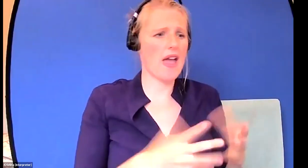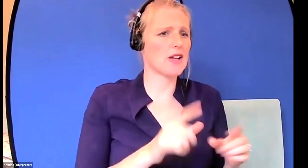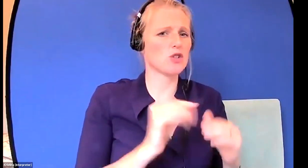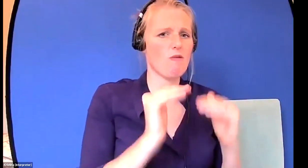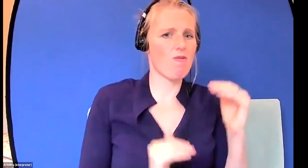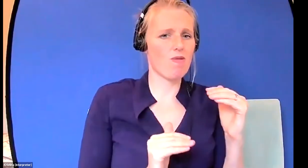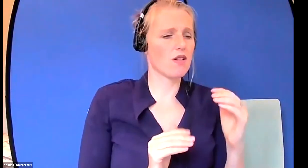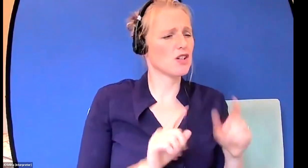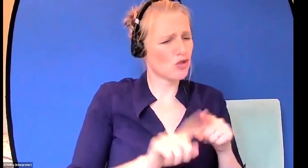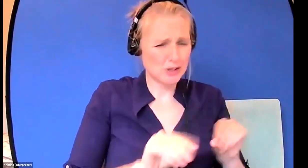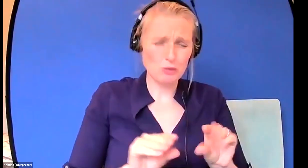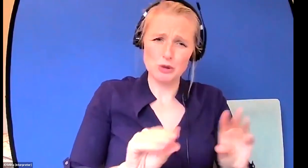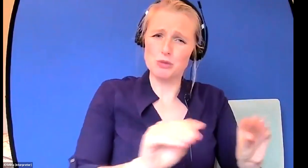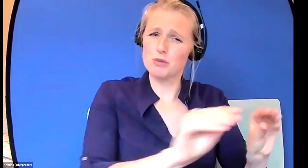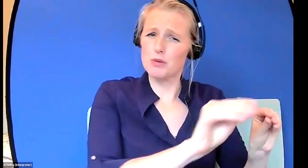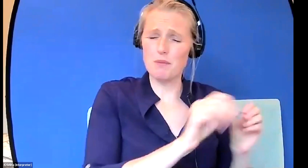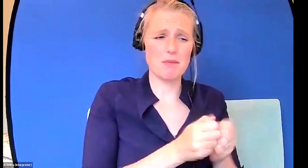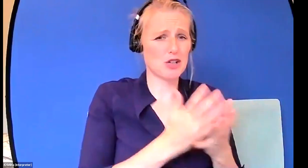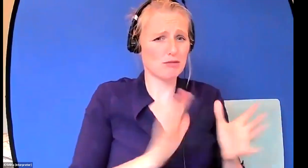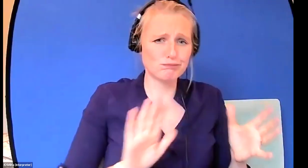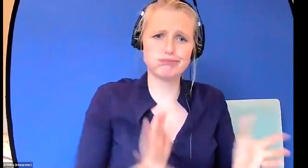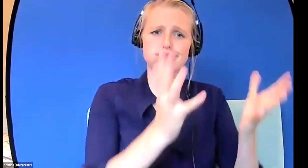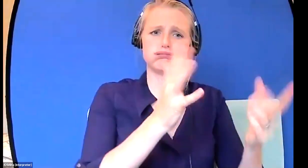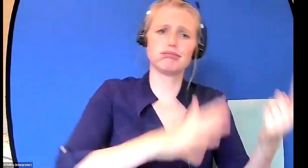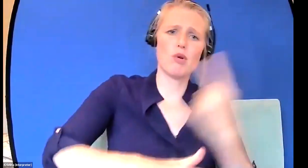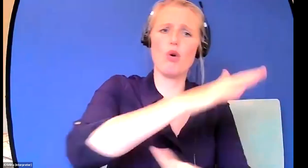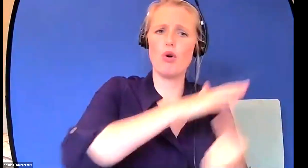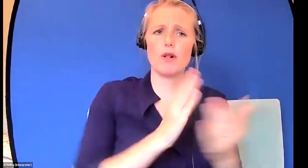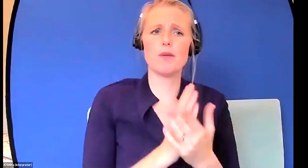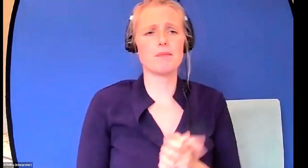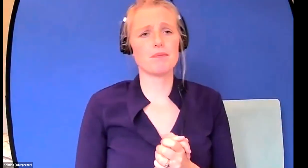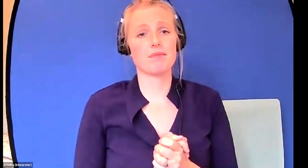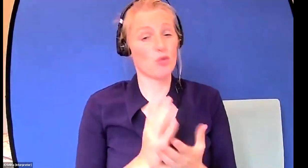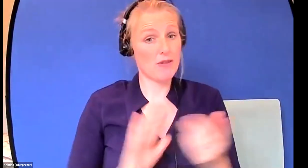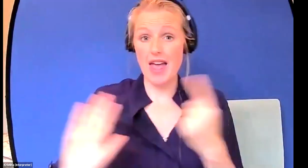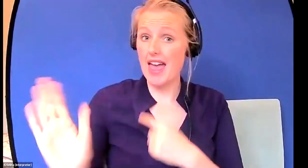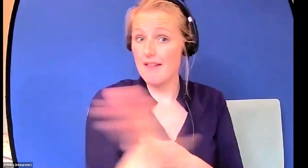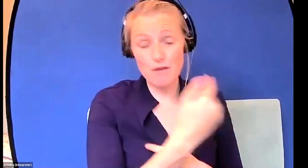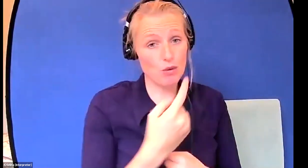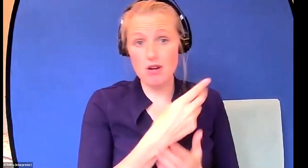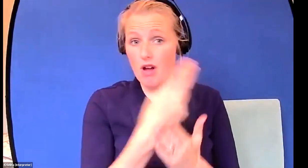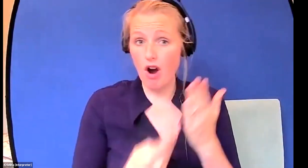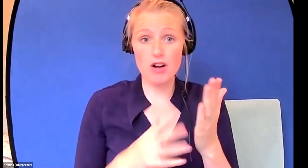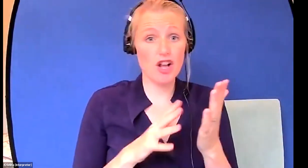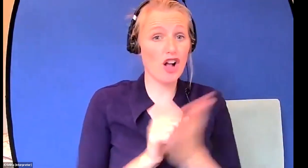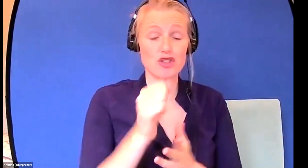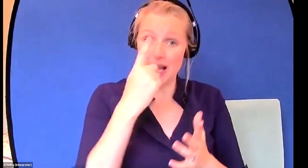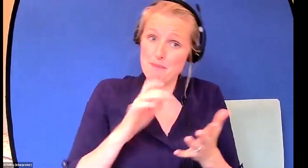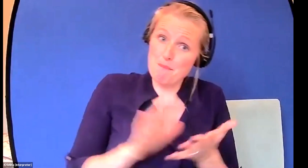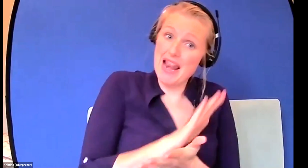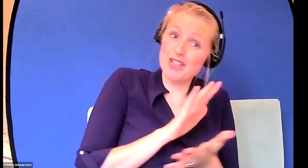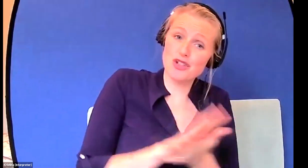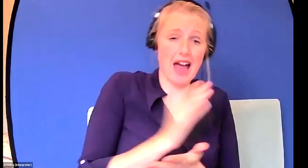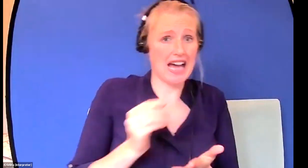undue inequity and inequality. And for everyone, art and culture really can be seen as both pleasure